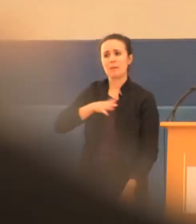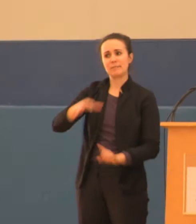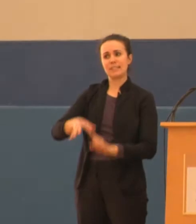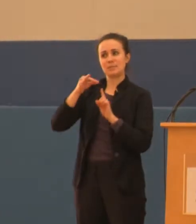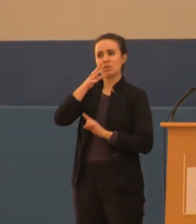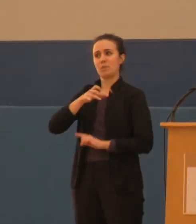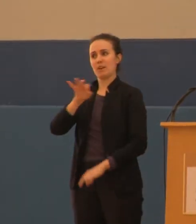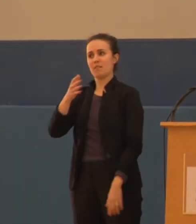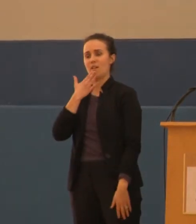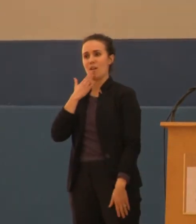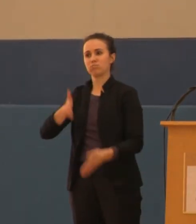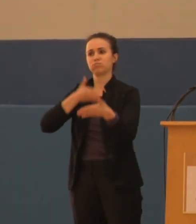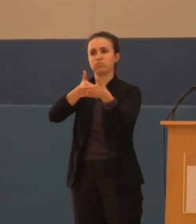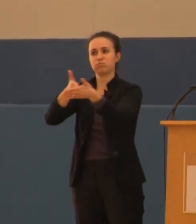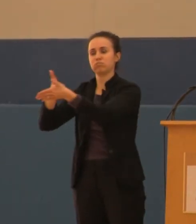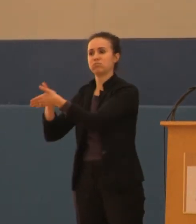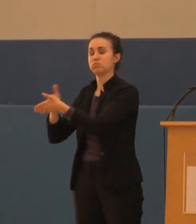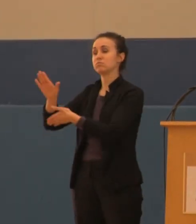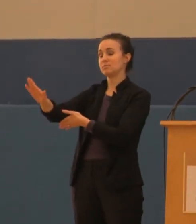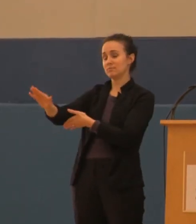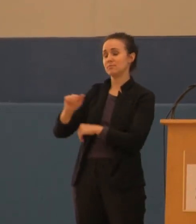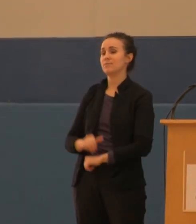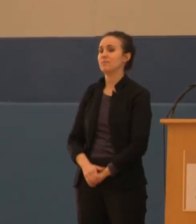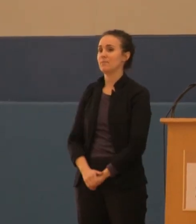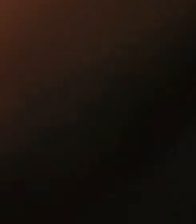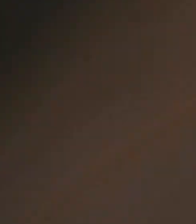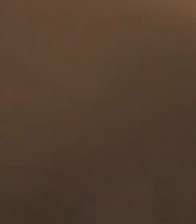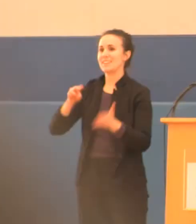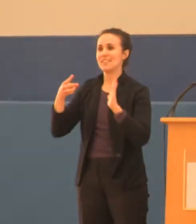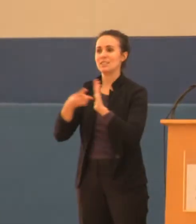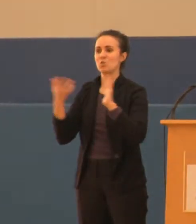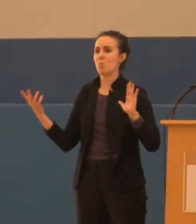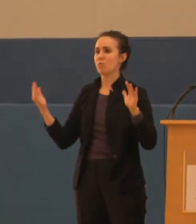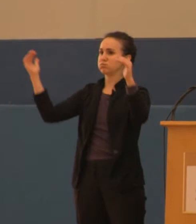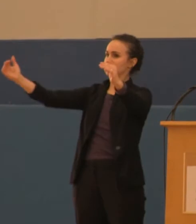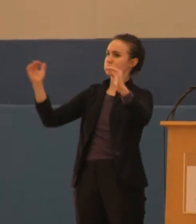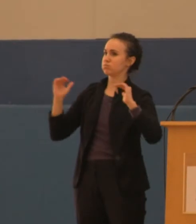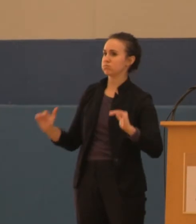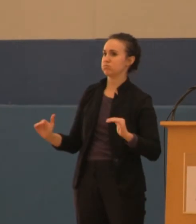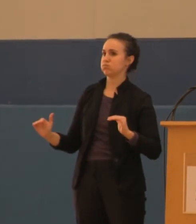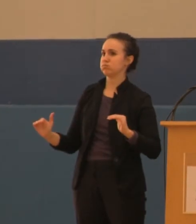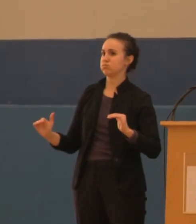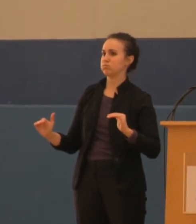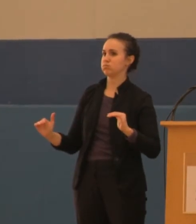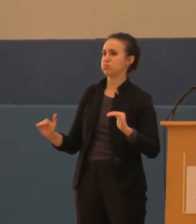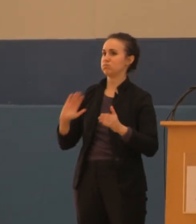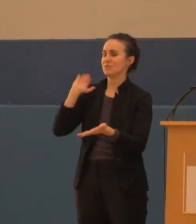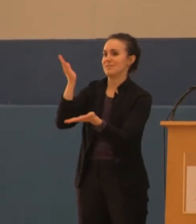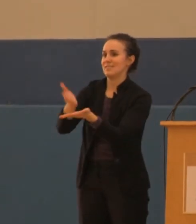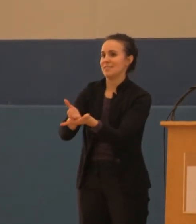especially women of color. And make no mistake, they are intended to undermine and disparage